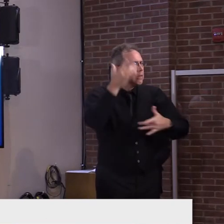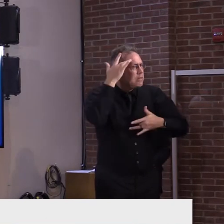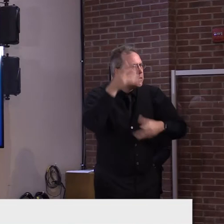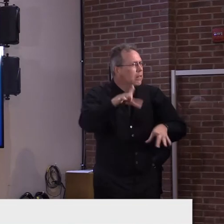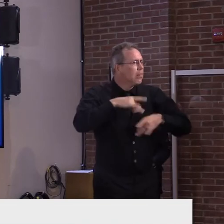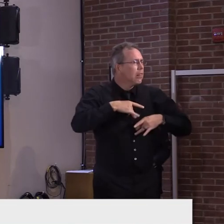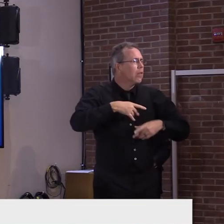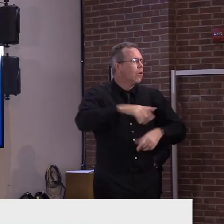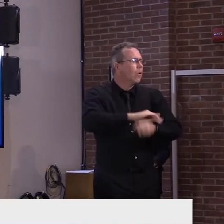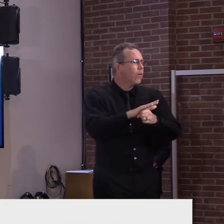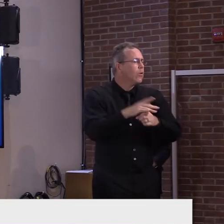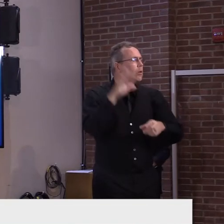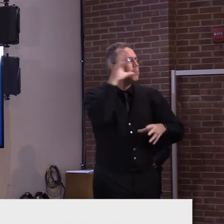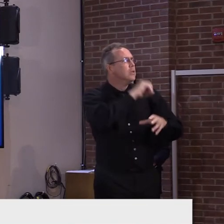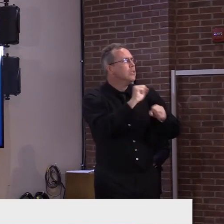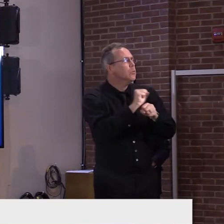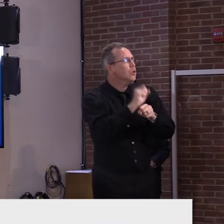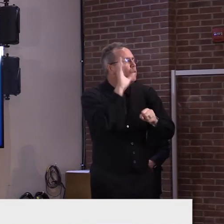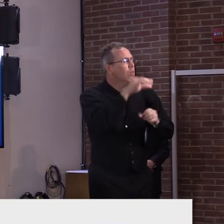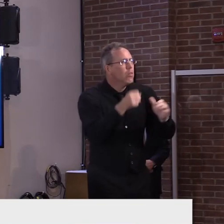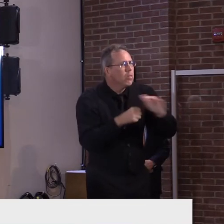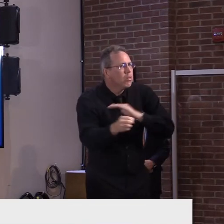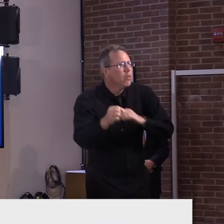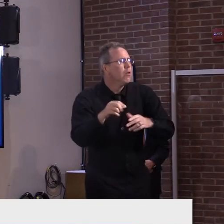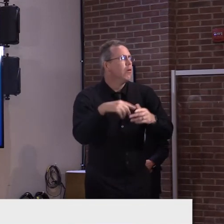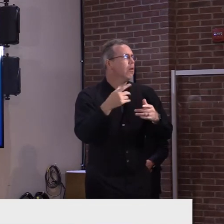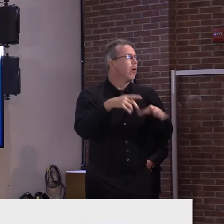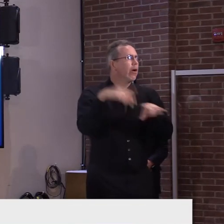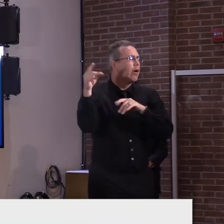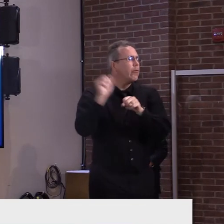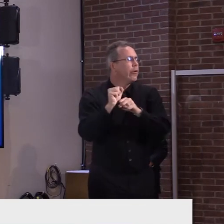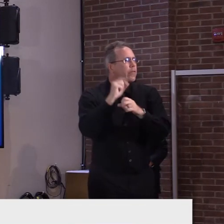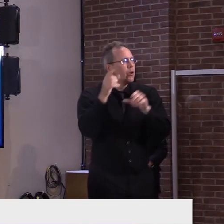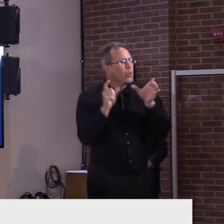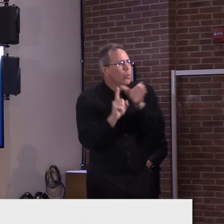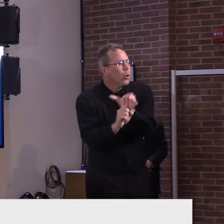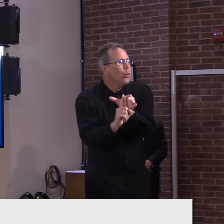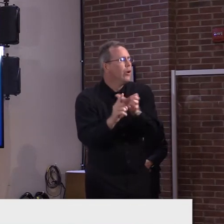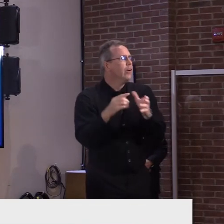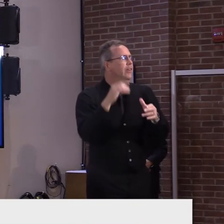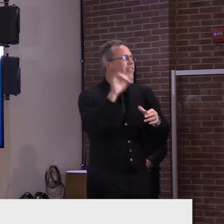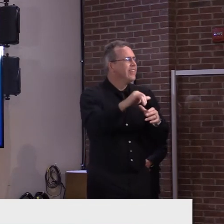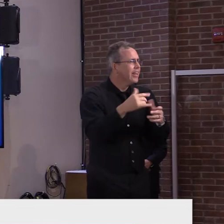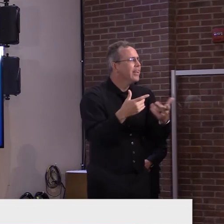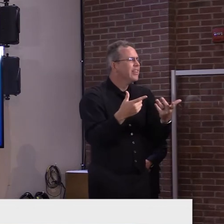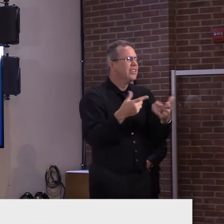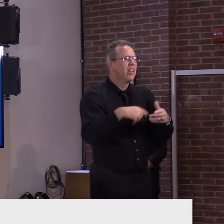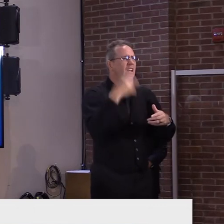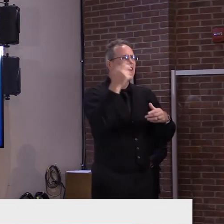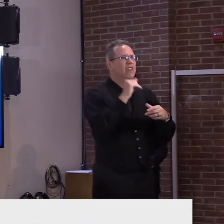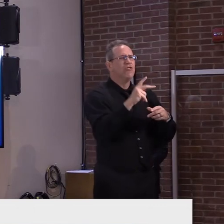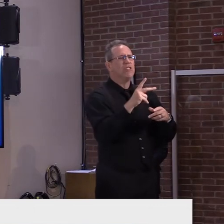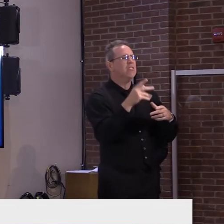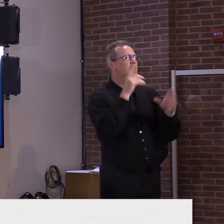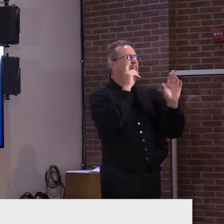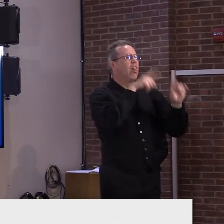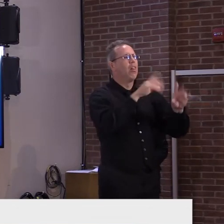permanently out. So we think the risk is something that should be